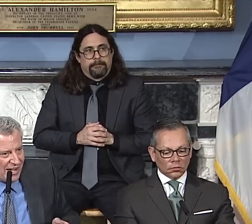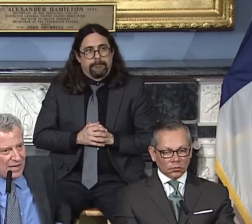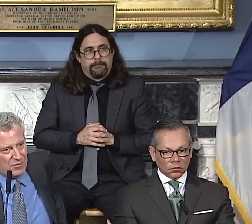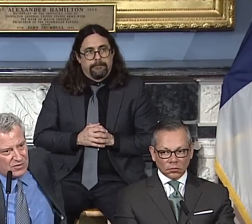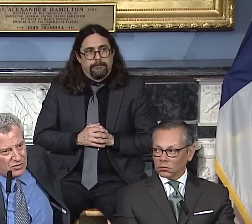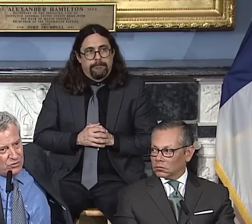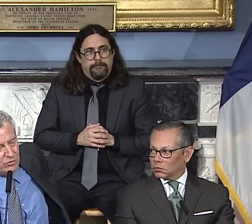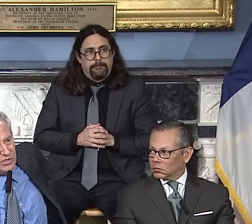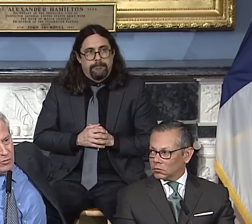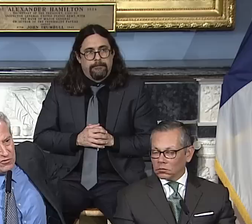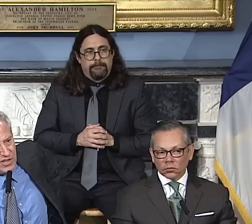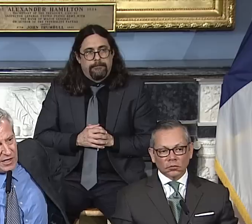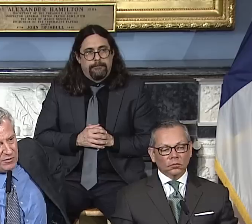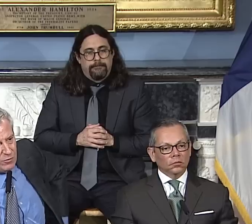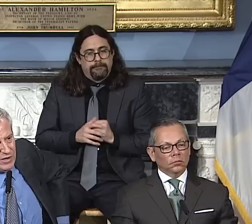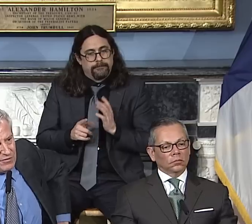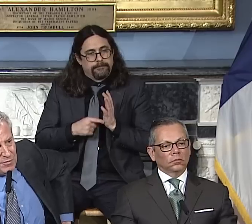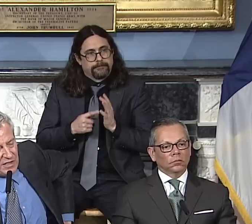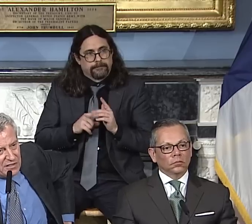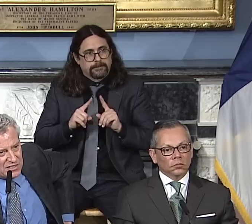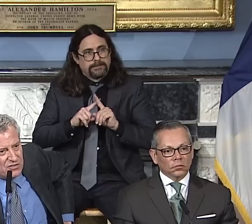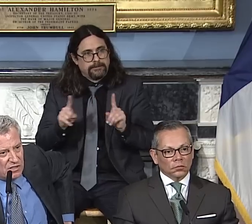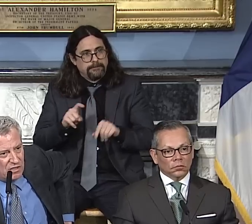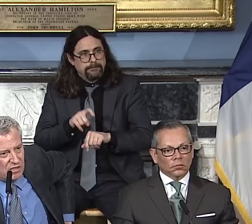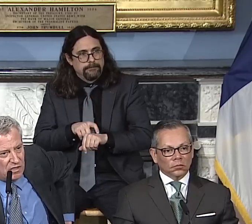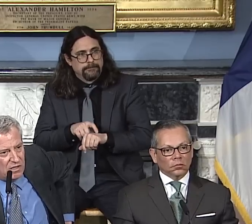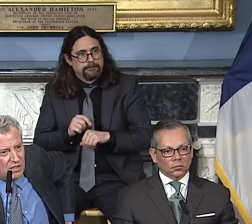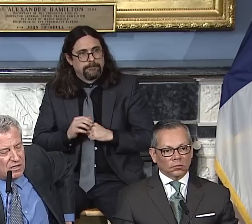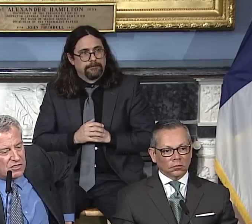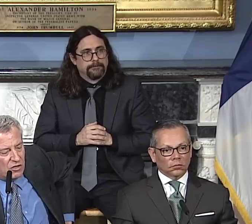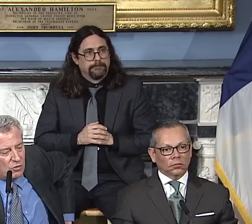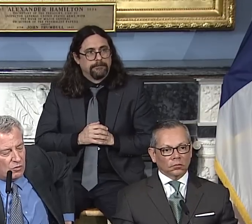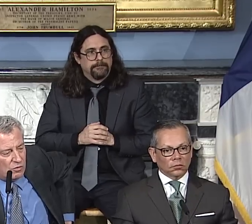more time to double check before we have to make a decision.